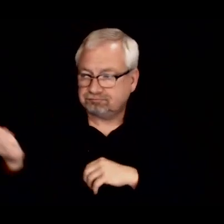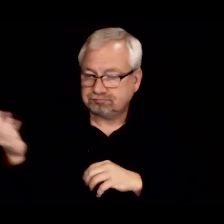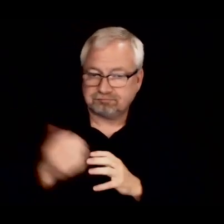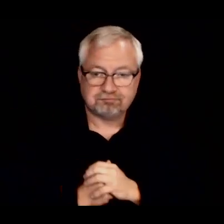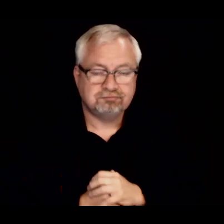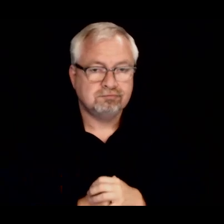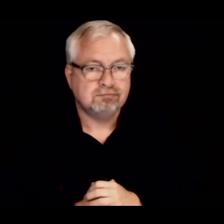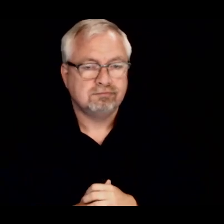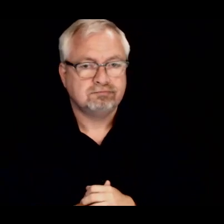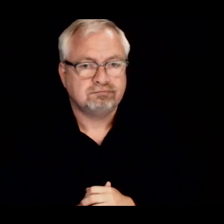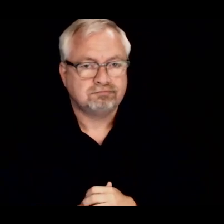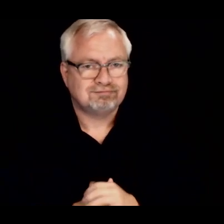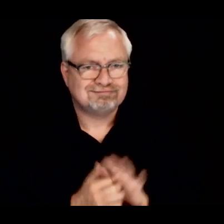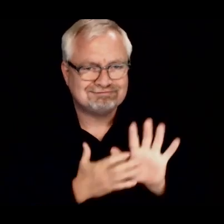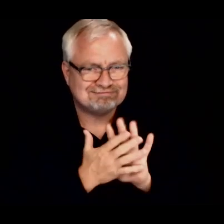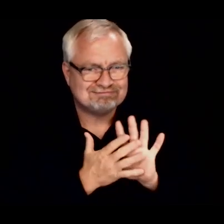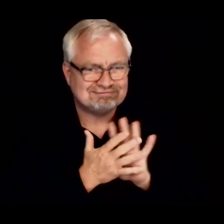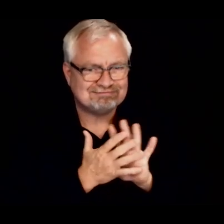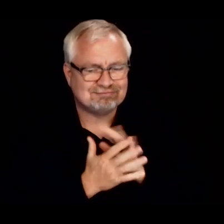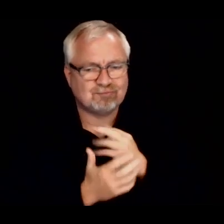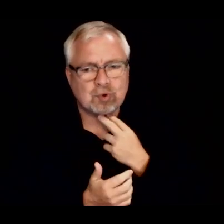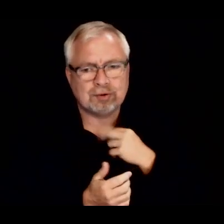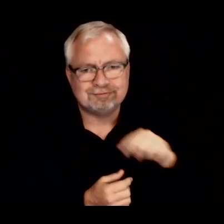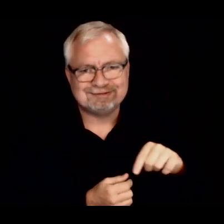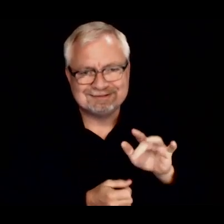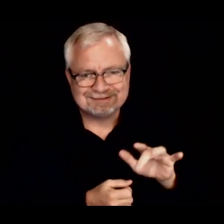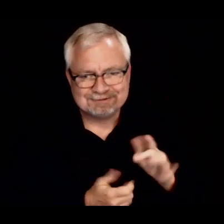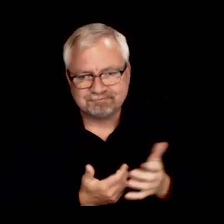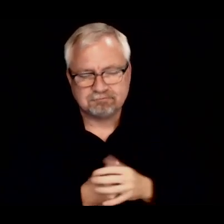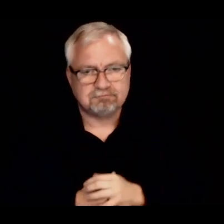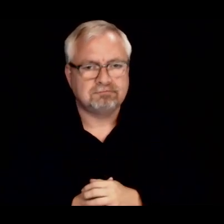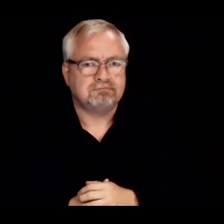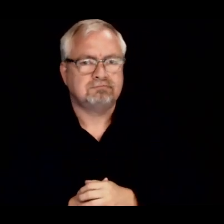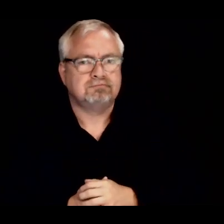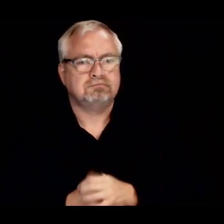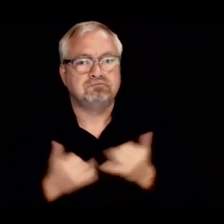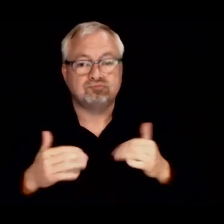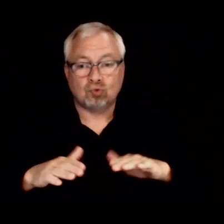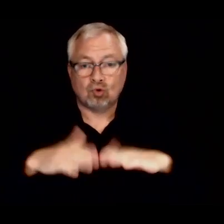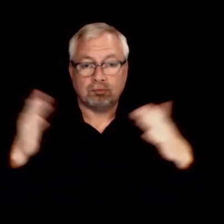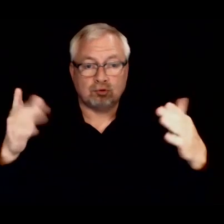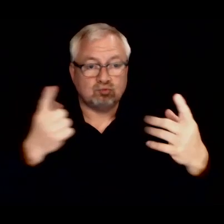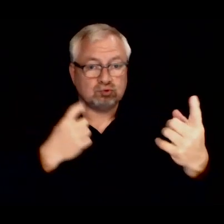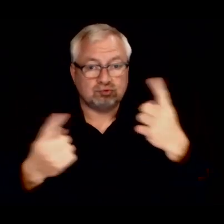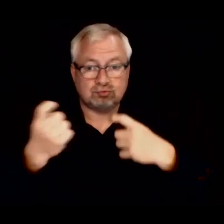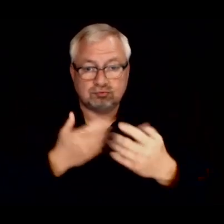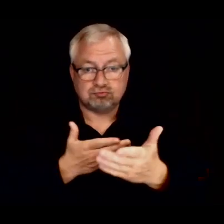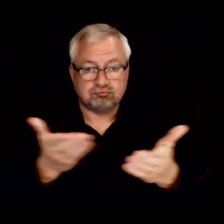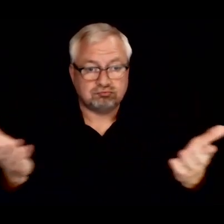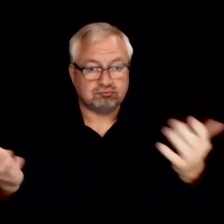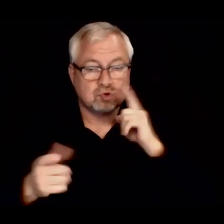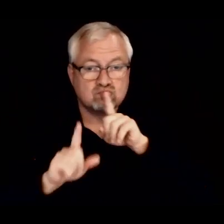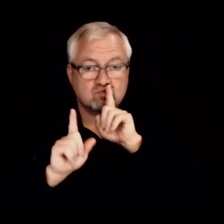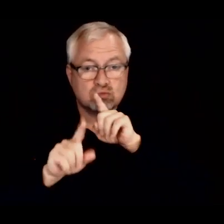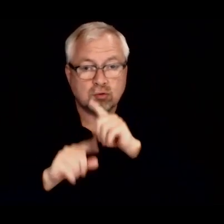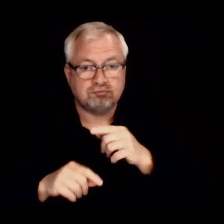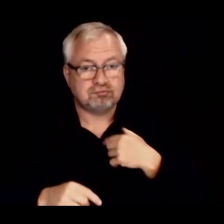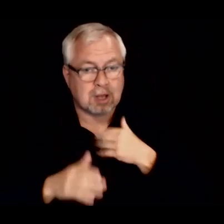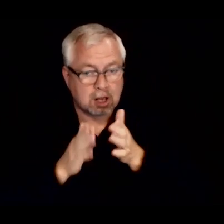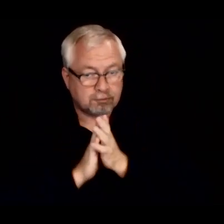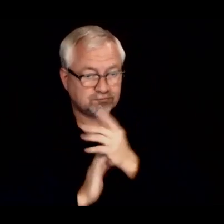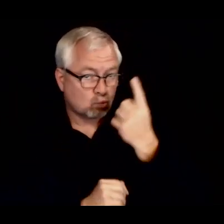Thanks, Chris. We will open it up for questions now, and as we do, we ask that reporters limit their questions to one primary and one follow-up so we can get to as many as possible.